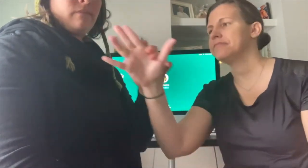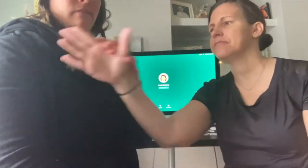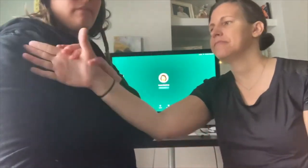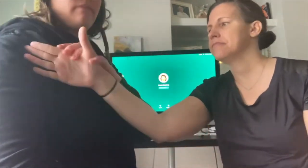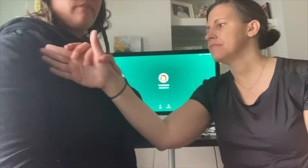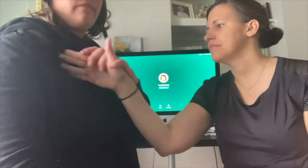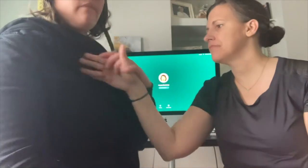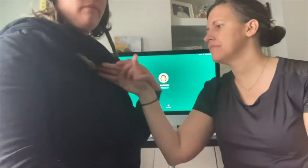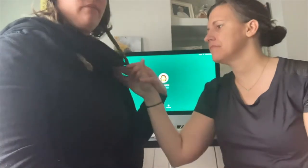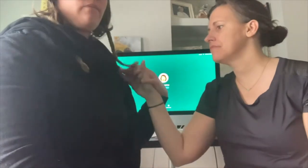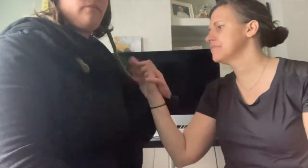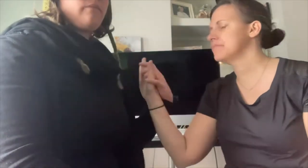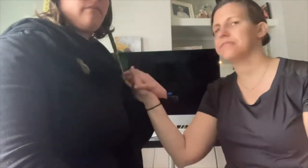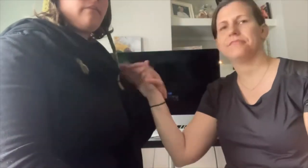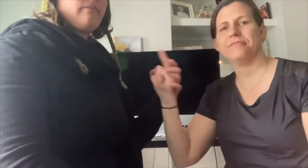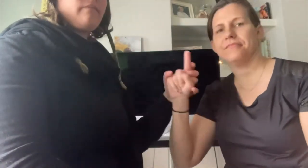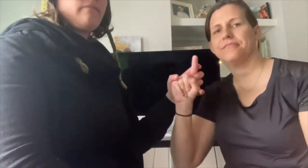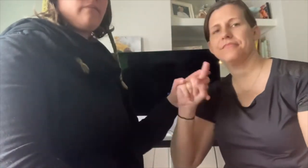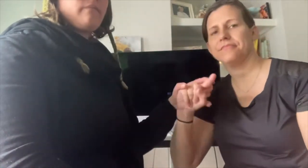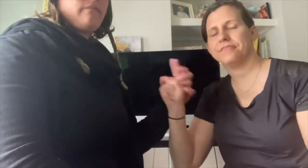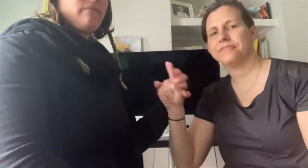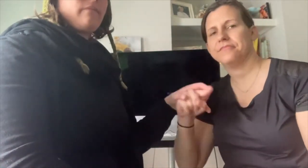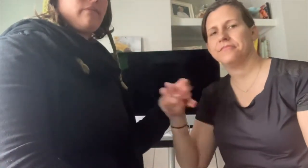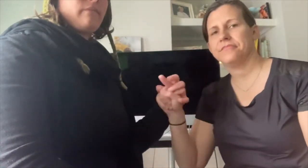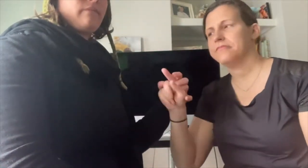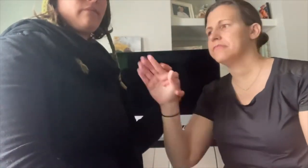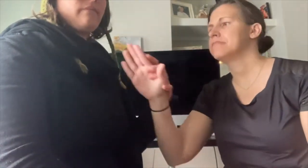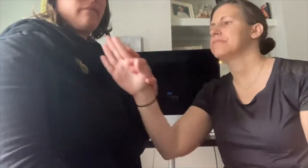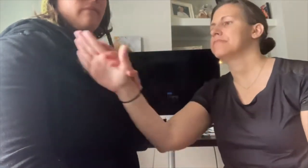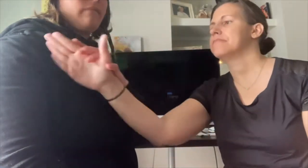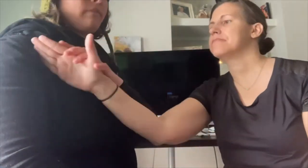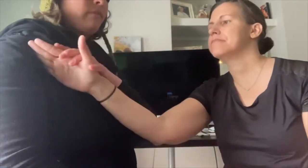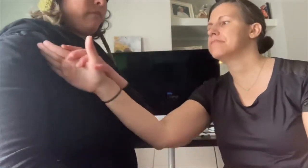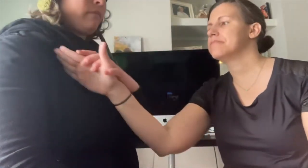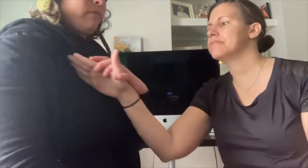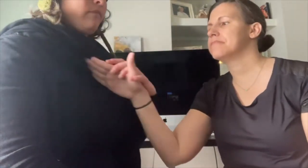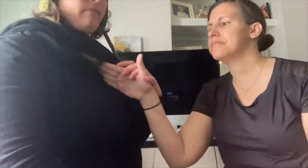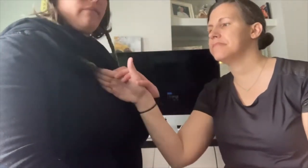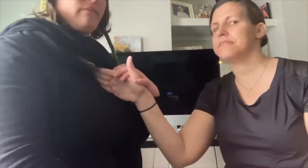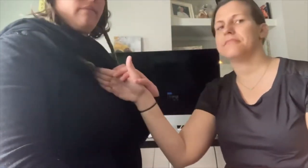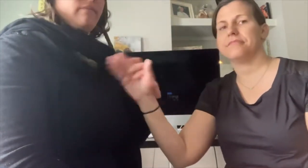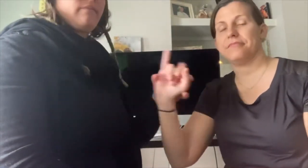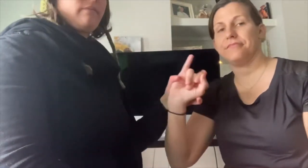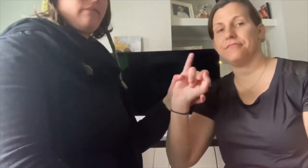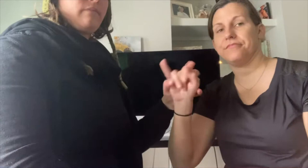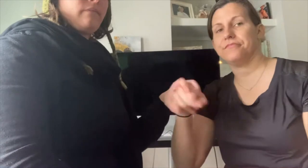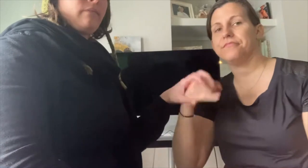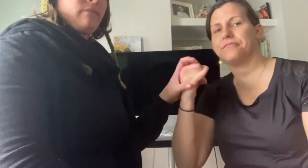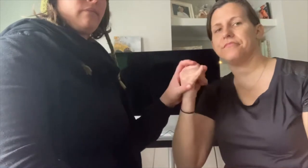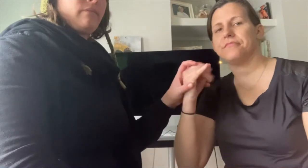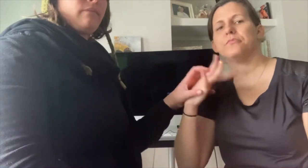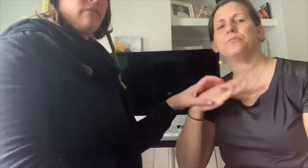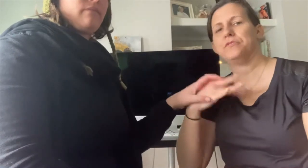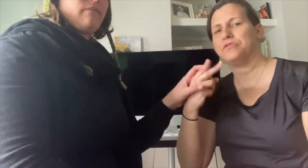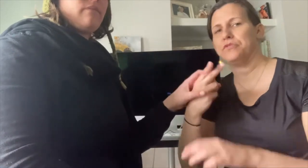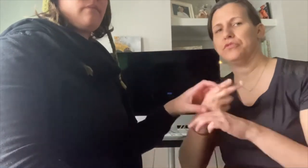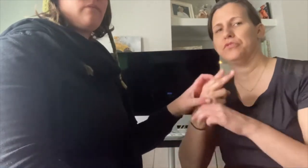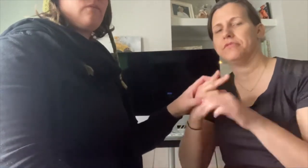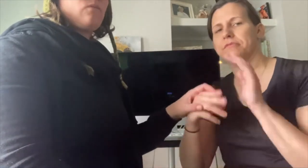The first half of the alphabet, from A to J, is produced with the index finger of the H1 on